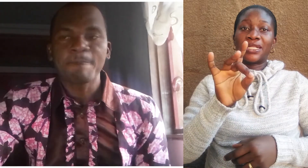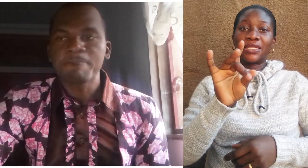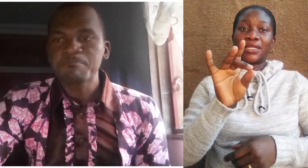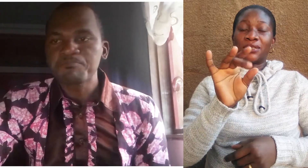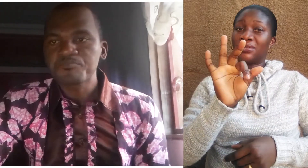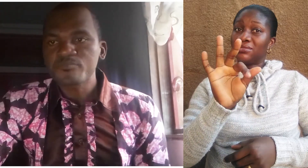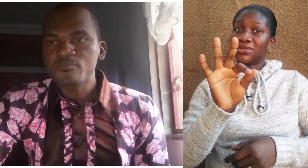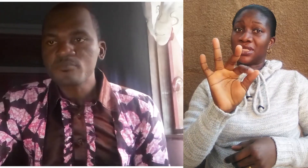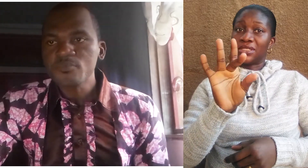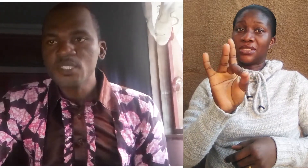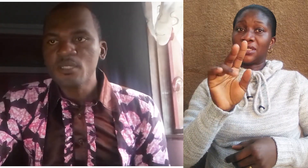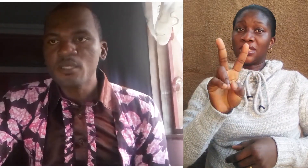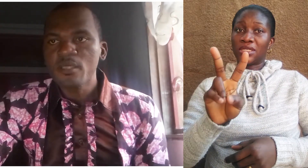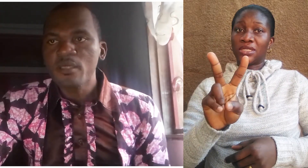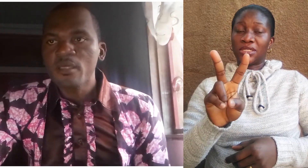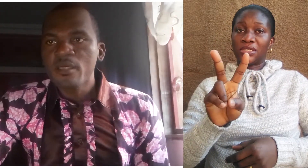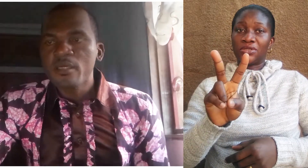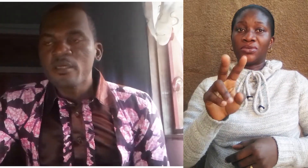Efafata.